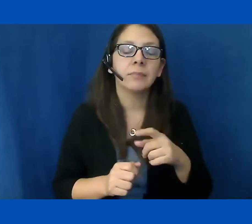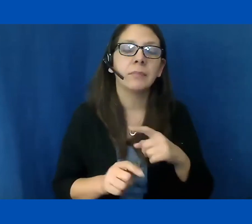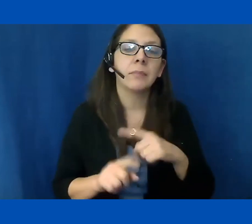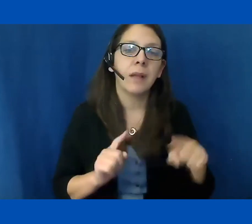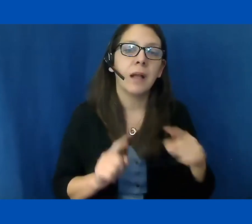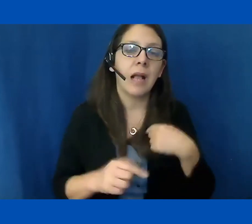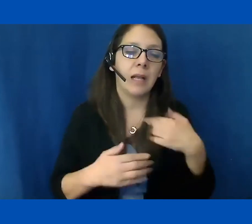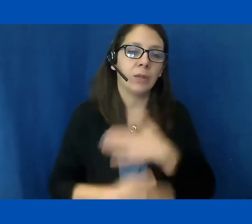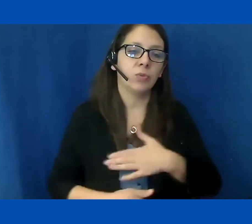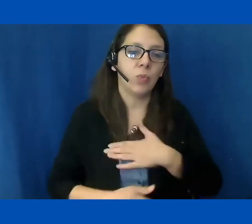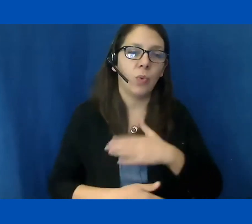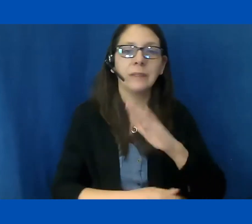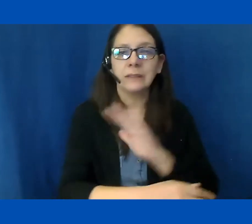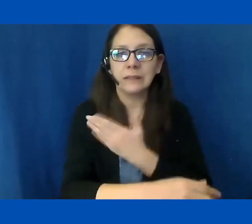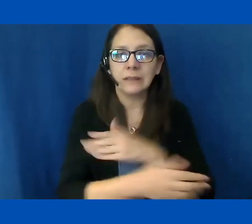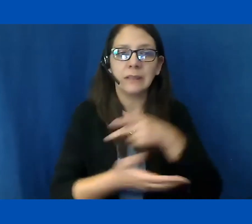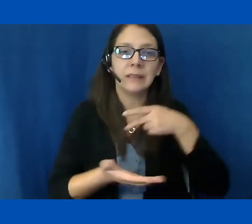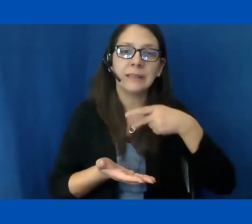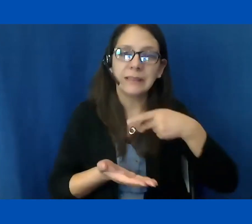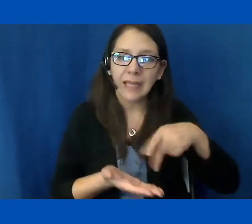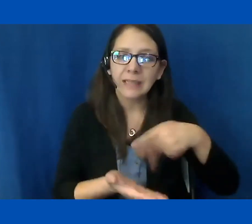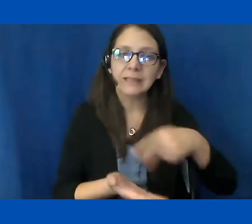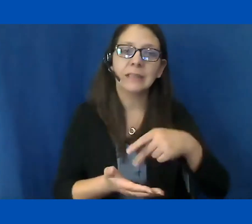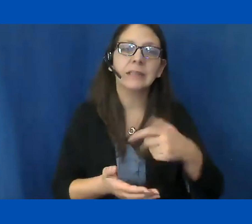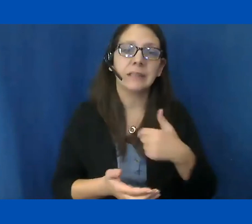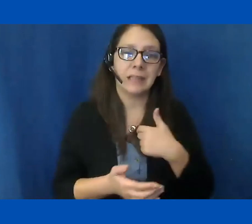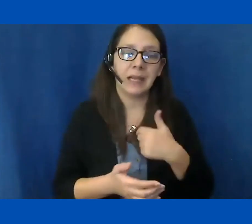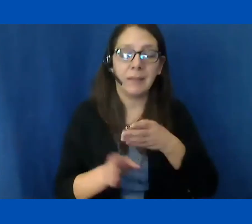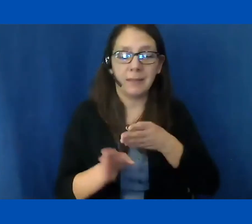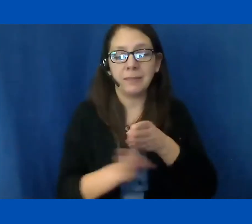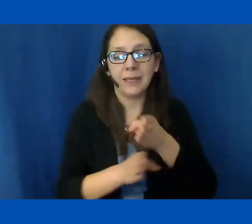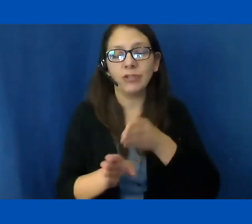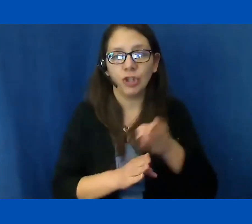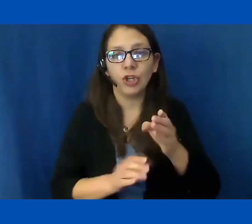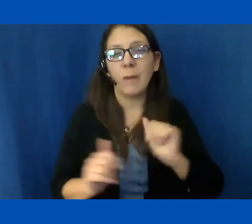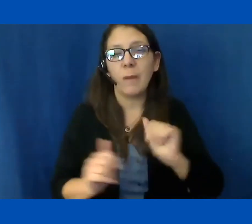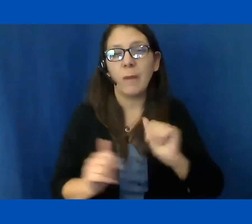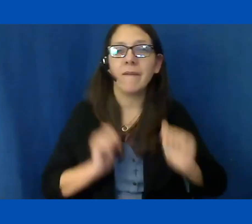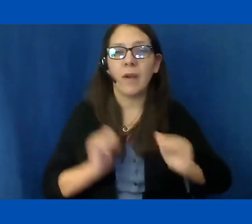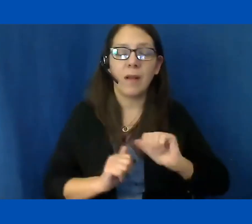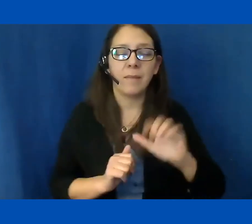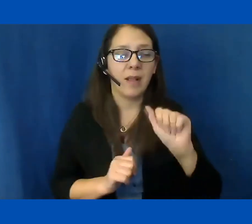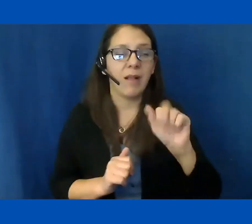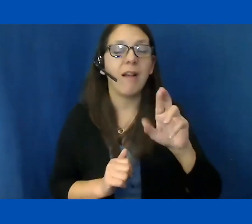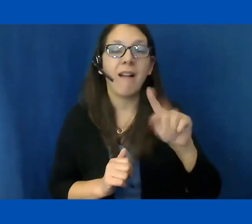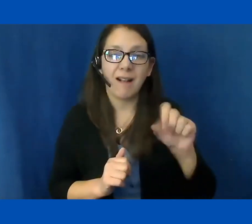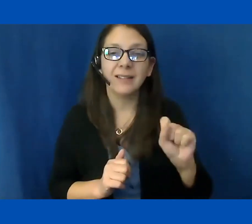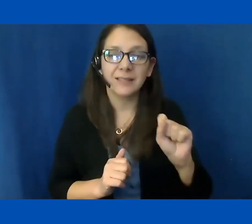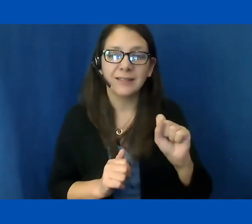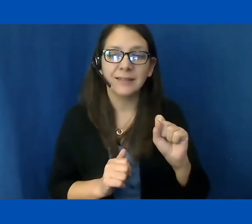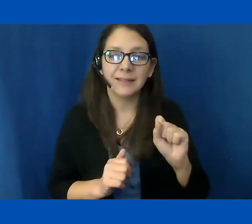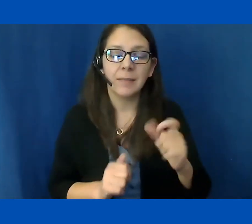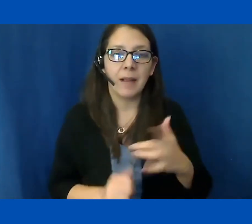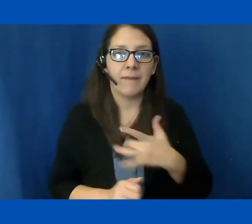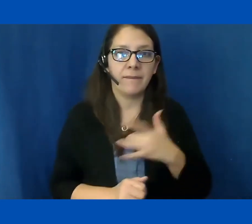dancing. Kind of makes sense since I'm a performing arts major. But I feel like arts